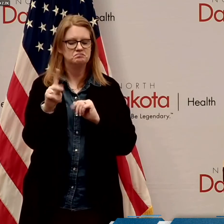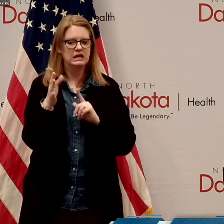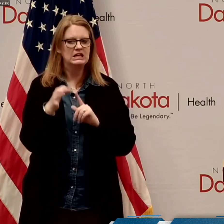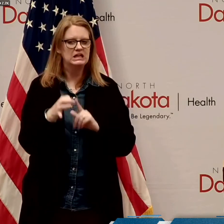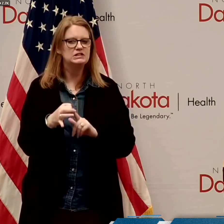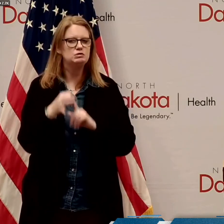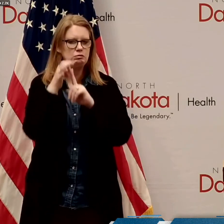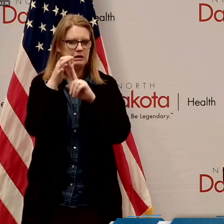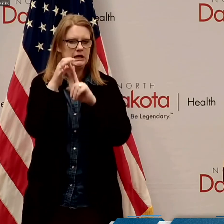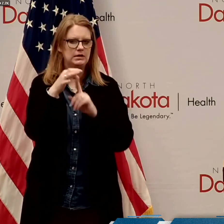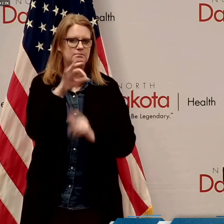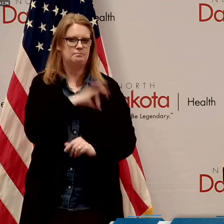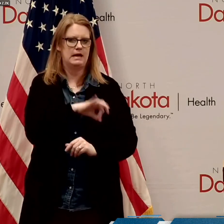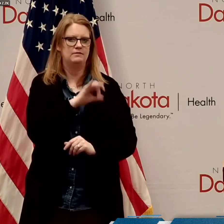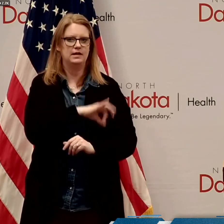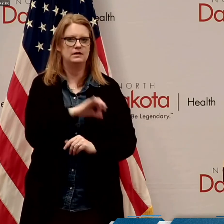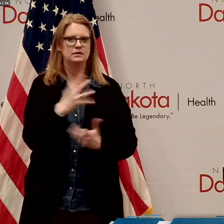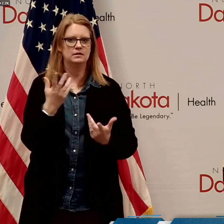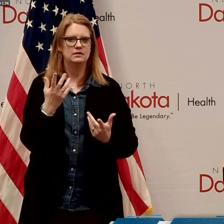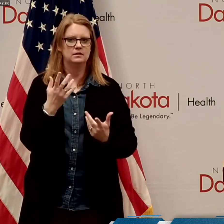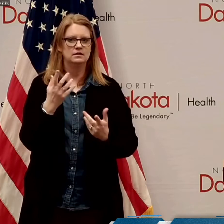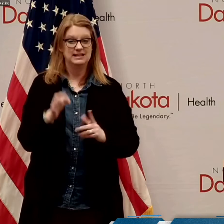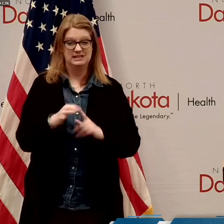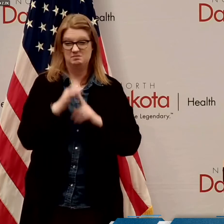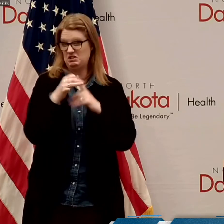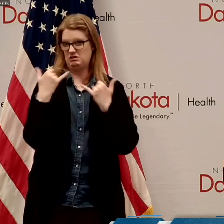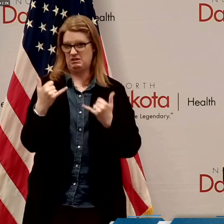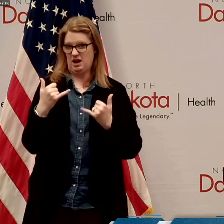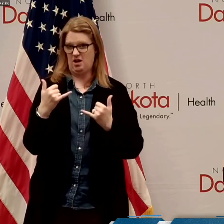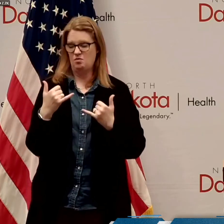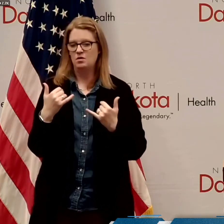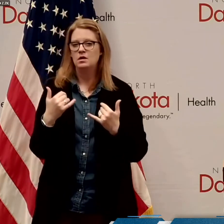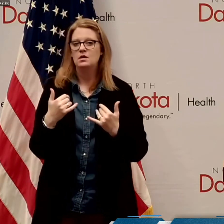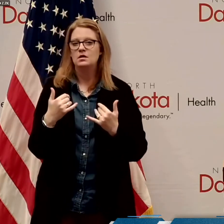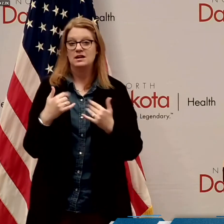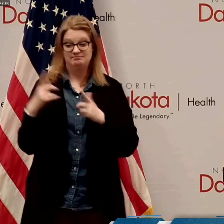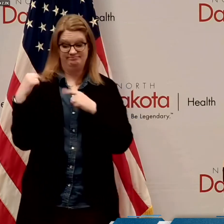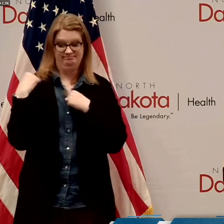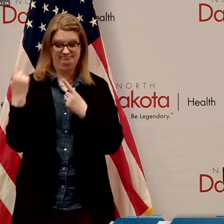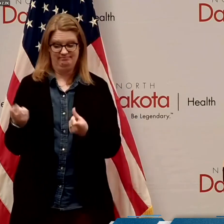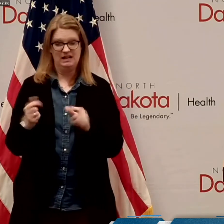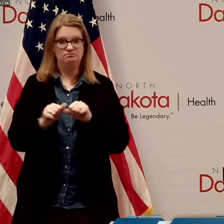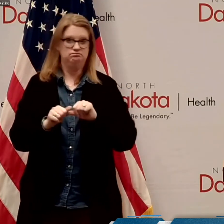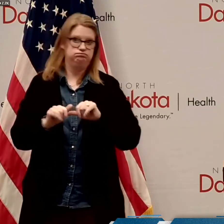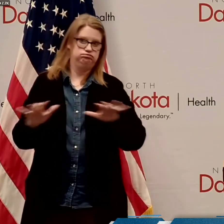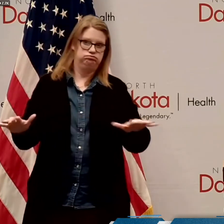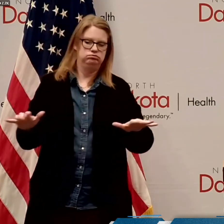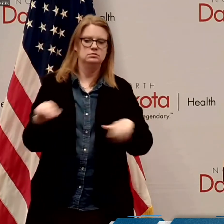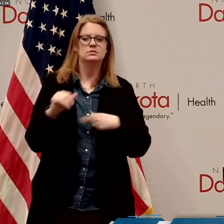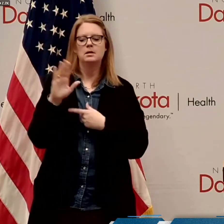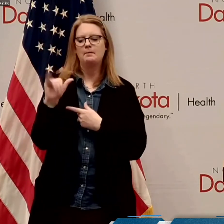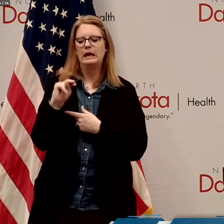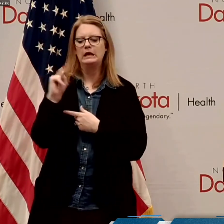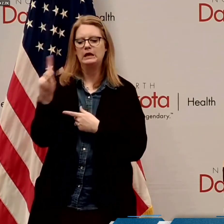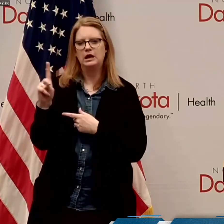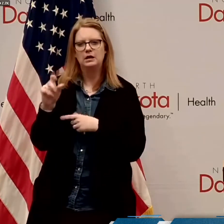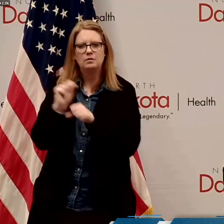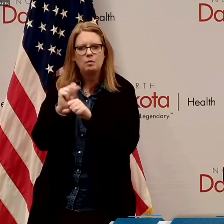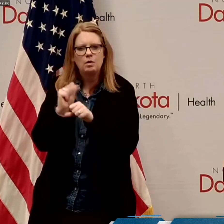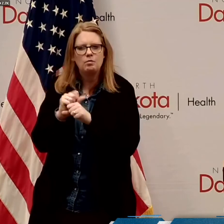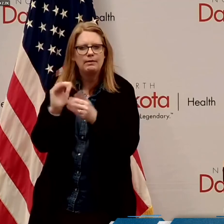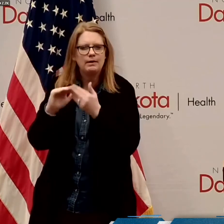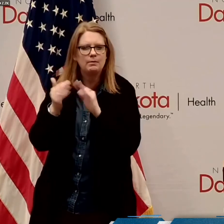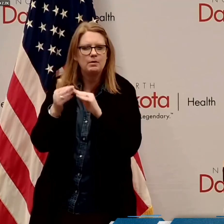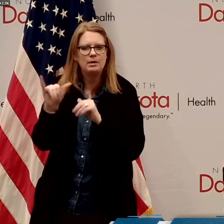advantage nearly all the time, but especially right now. And since the pandemic began, BND has worked closely with the community banks across